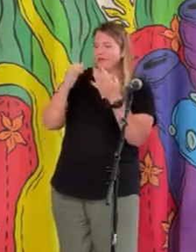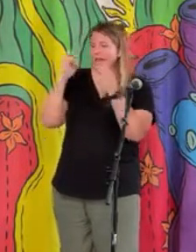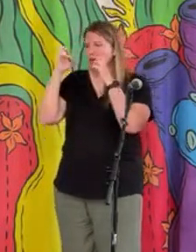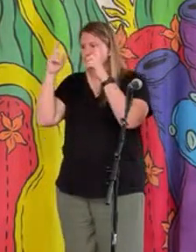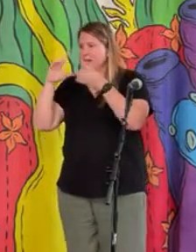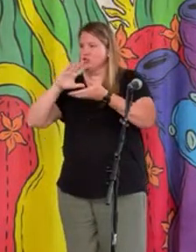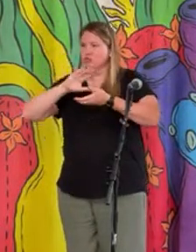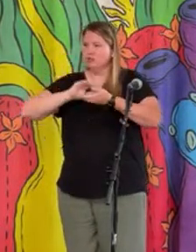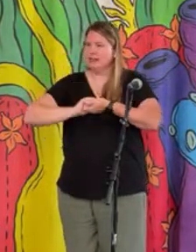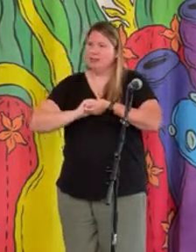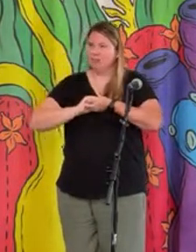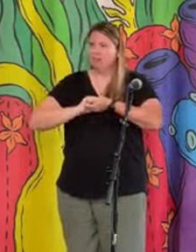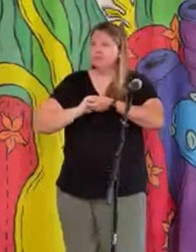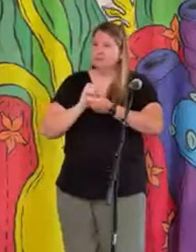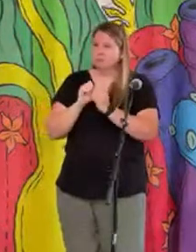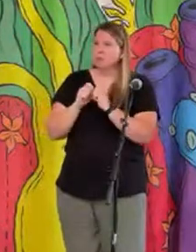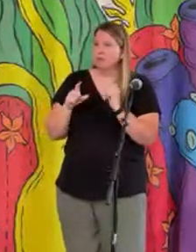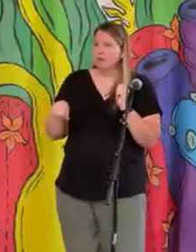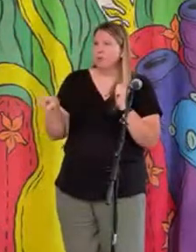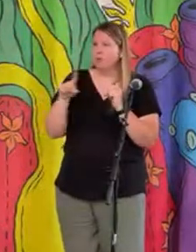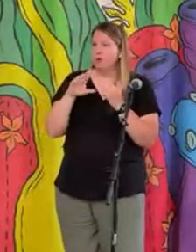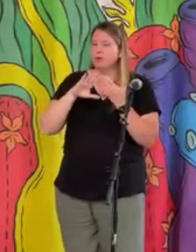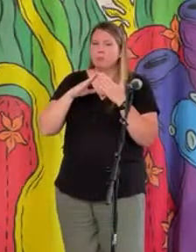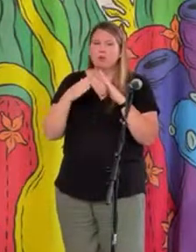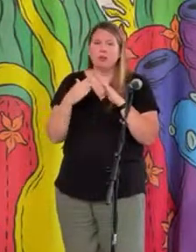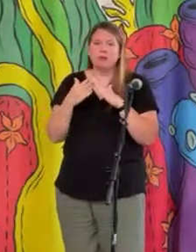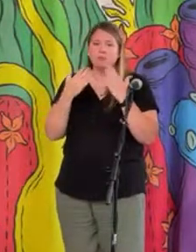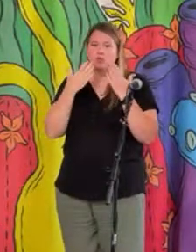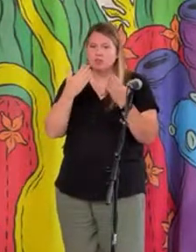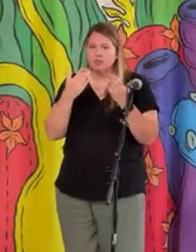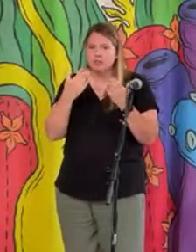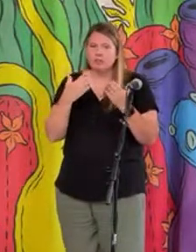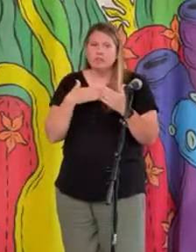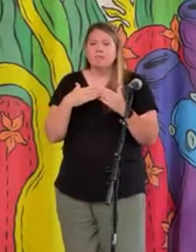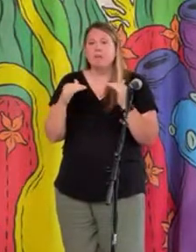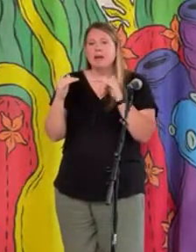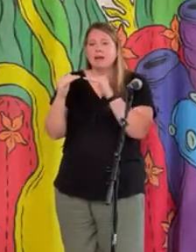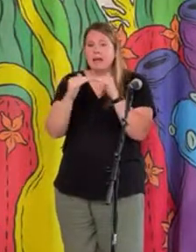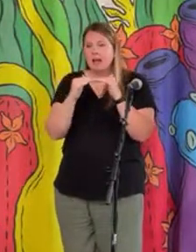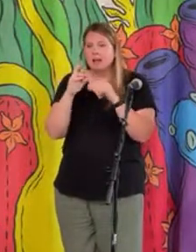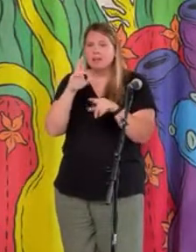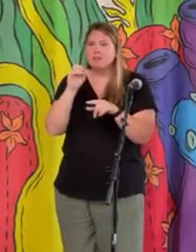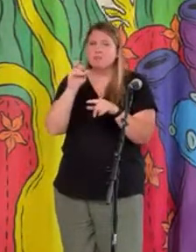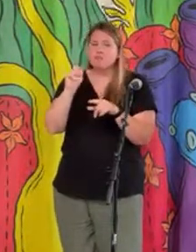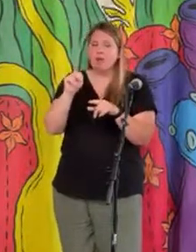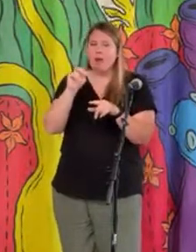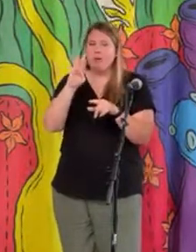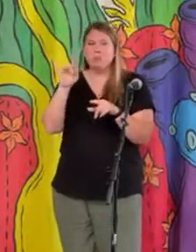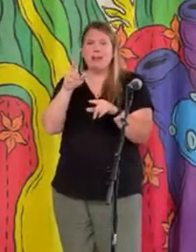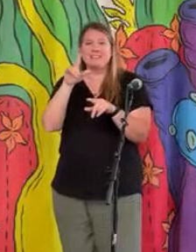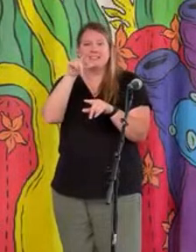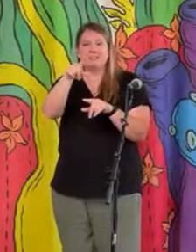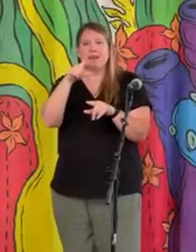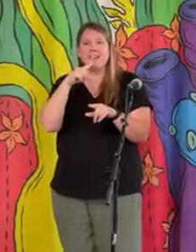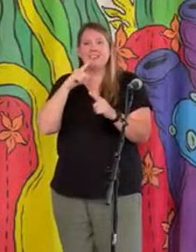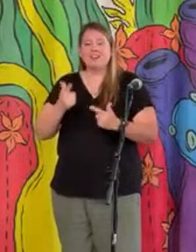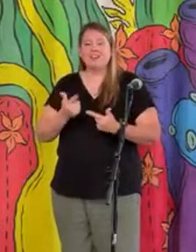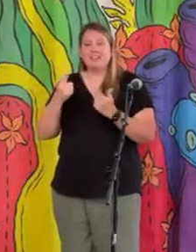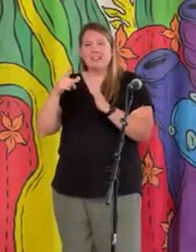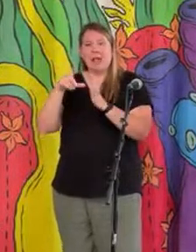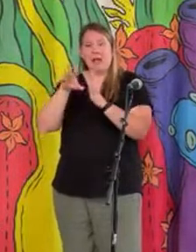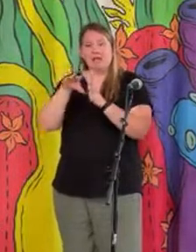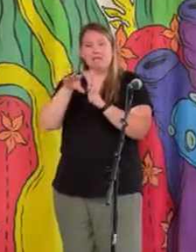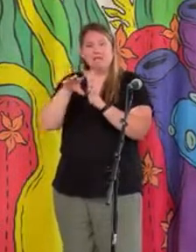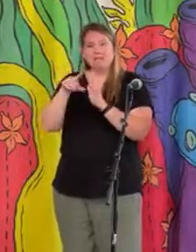in community. I am grateful to my colleague, Ron Braxley, who is back there live streaming this performance. Is it